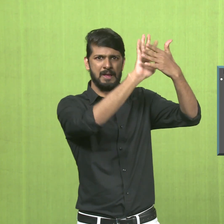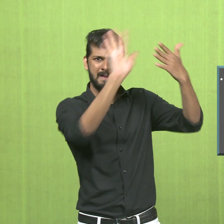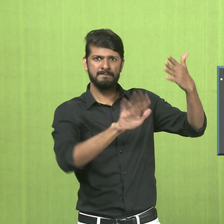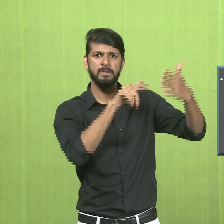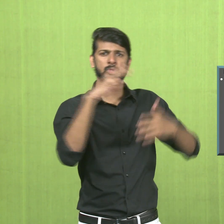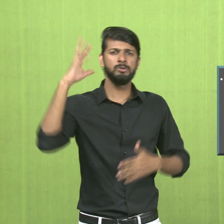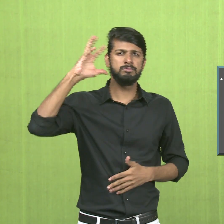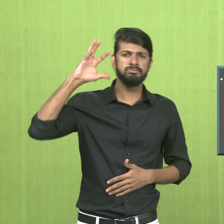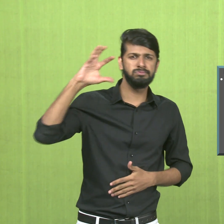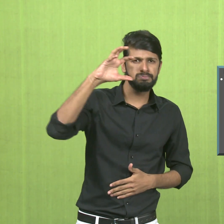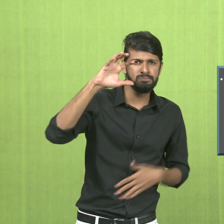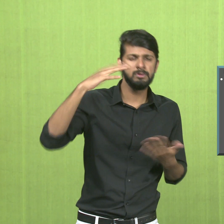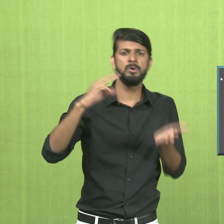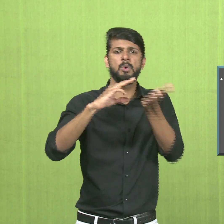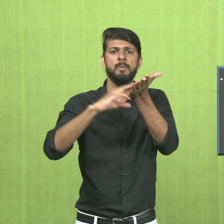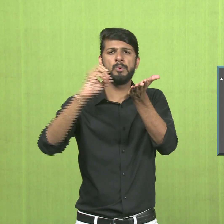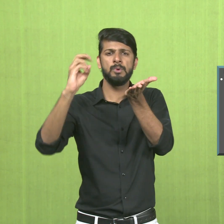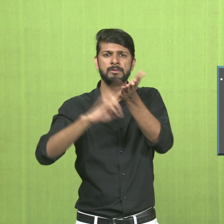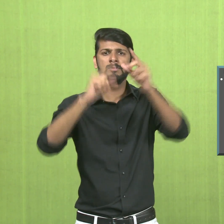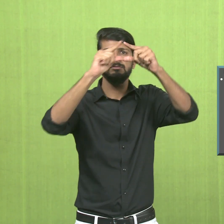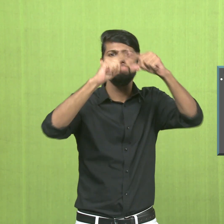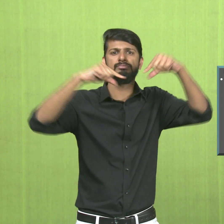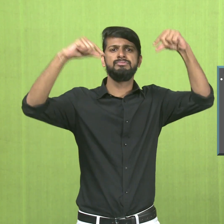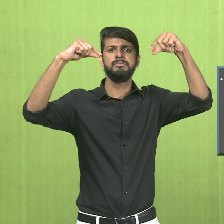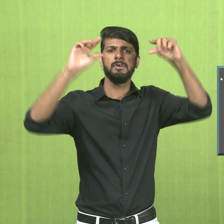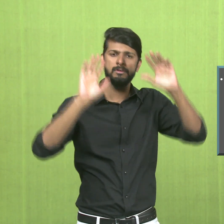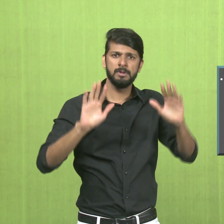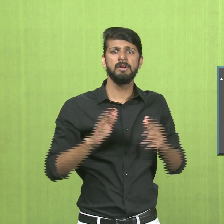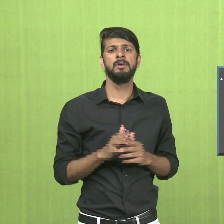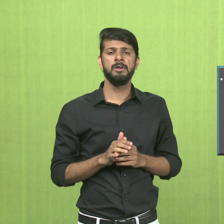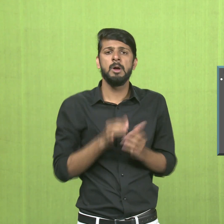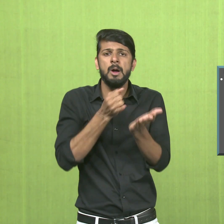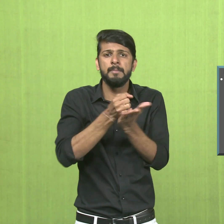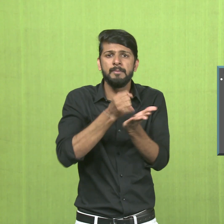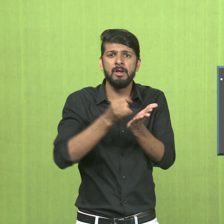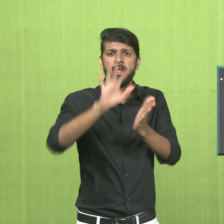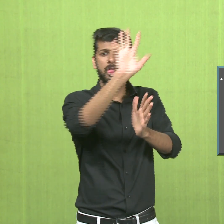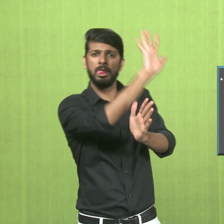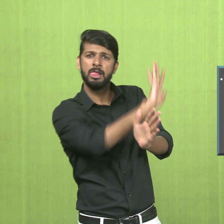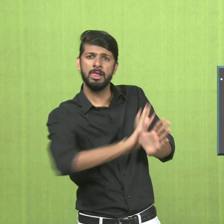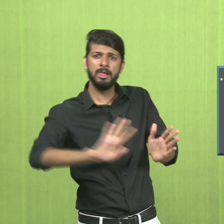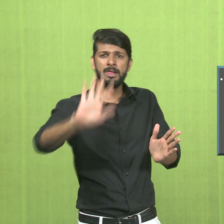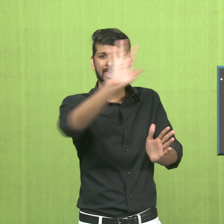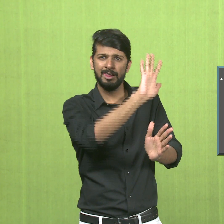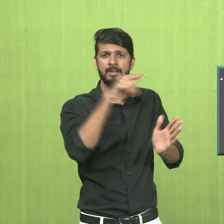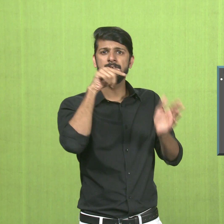along with that there is the sun, the moon, A farmer with